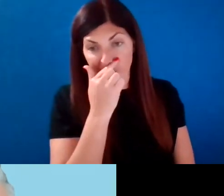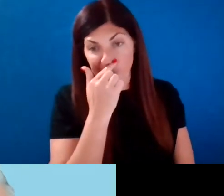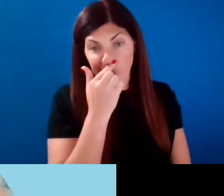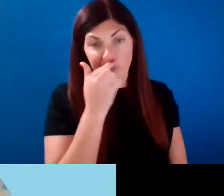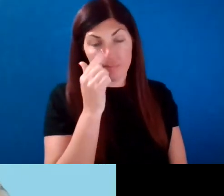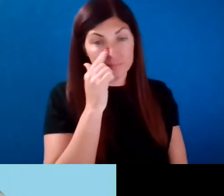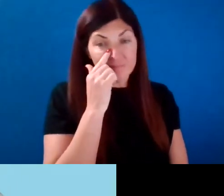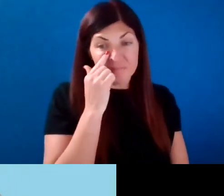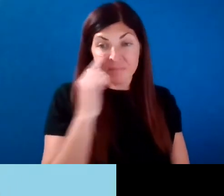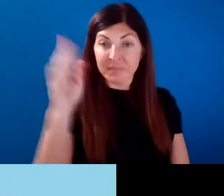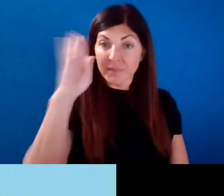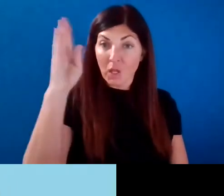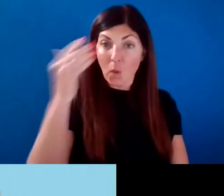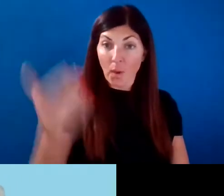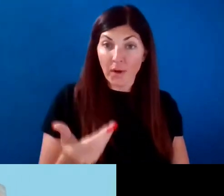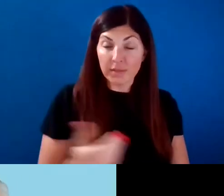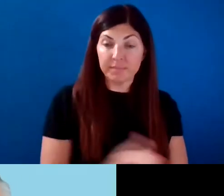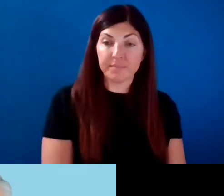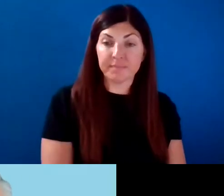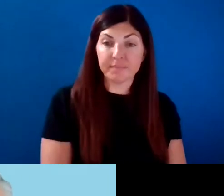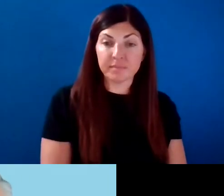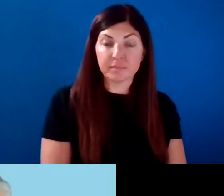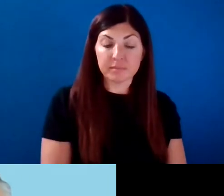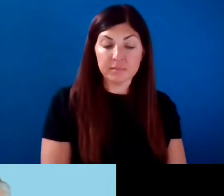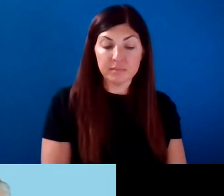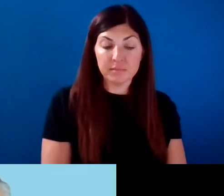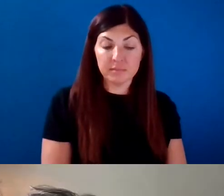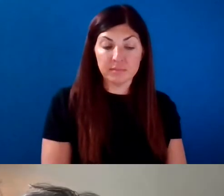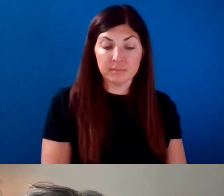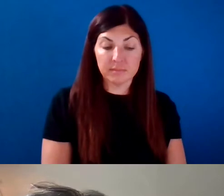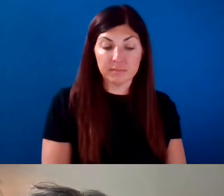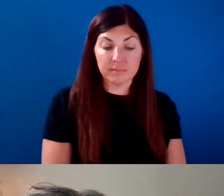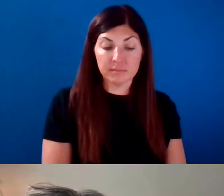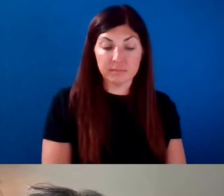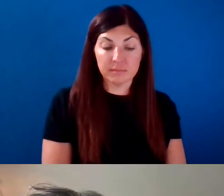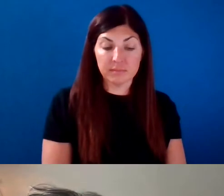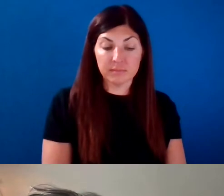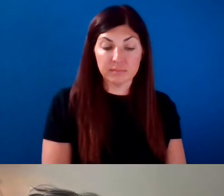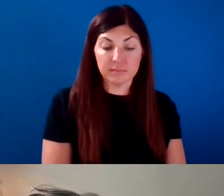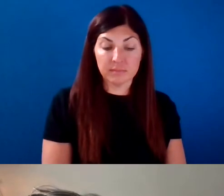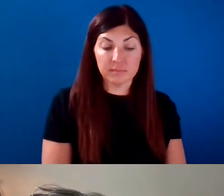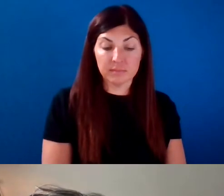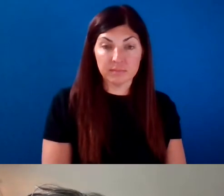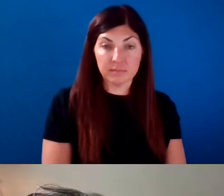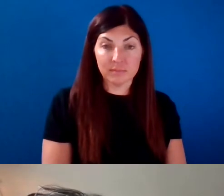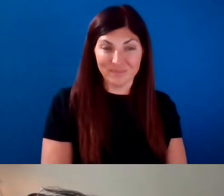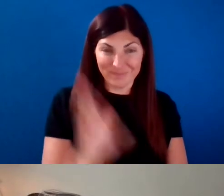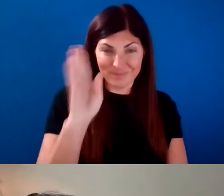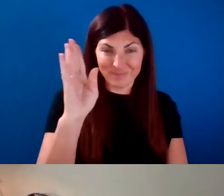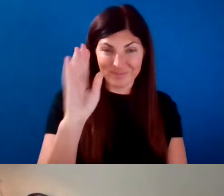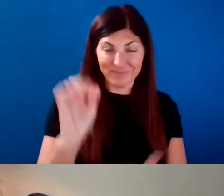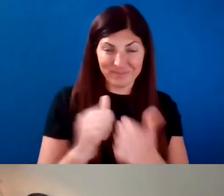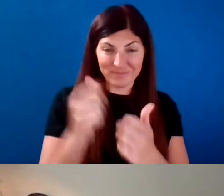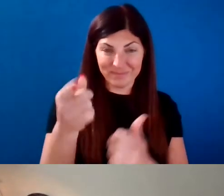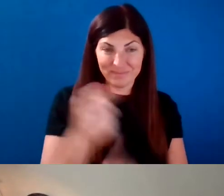Hello, welcome. Hi, everybody. How are you? Great.